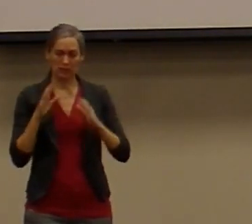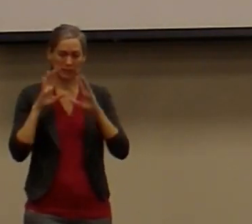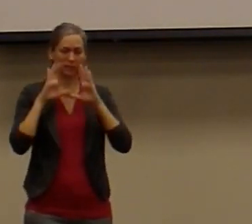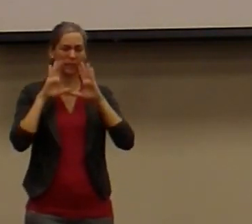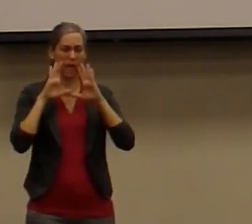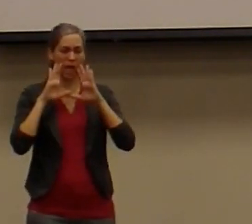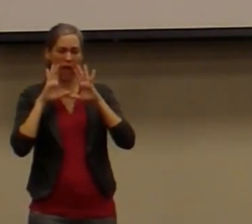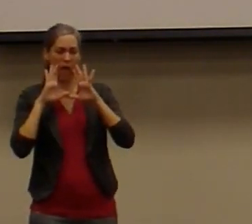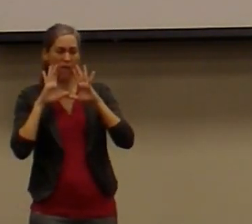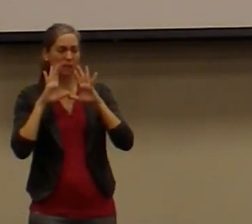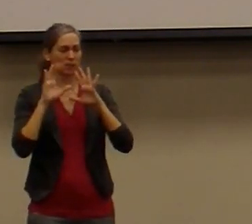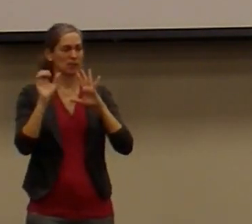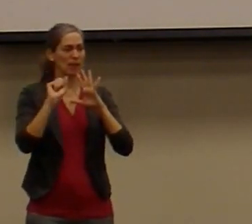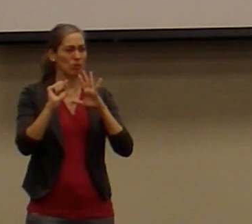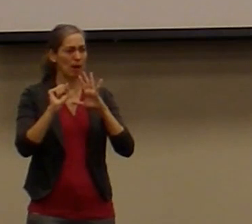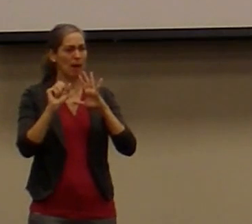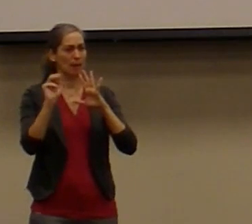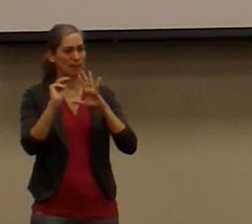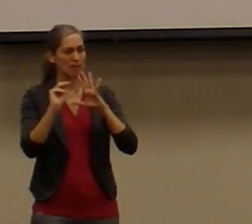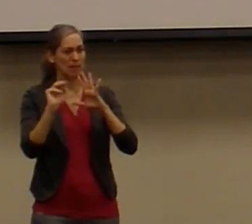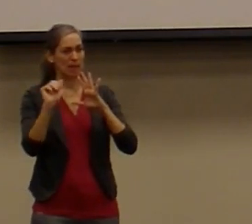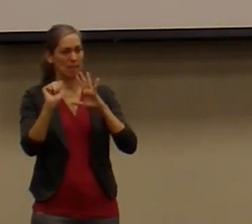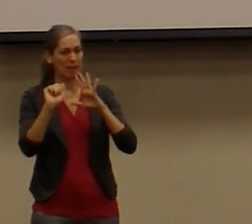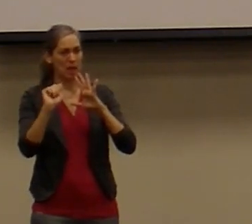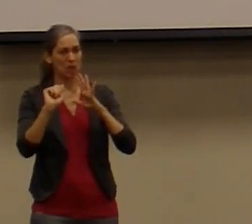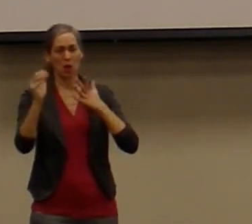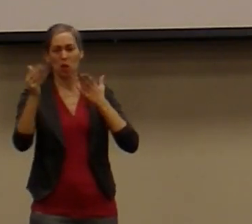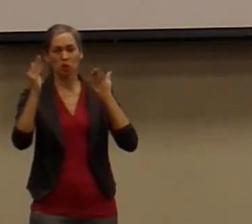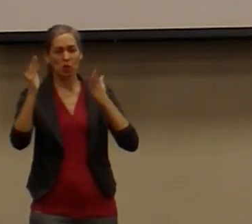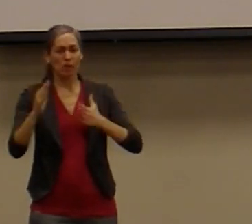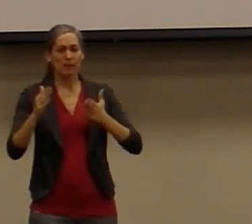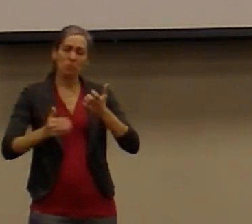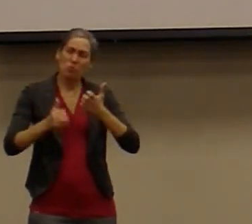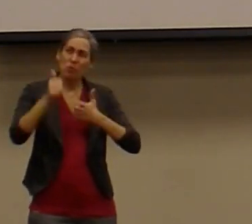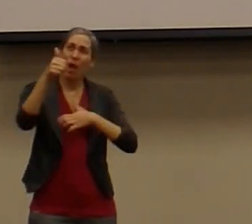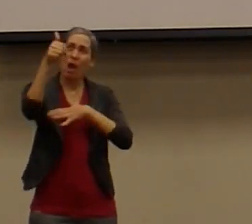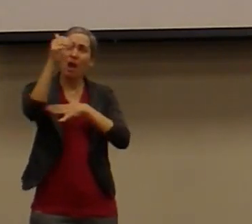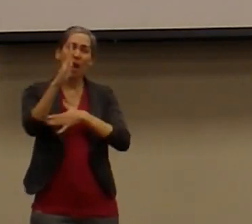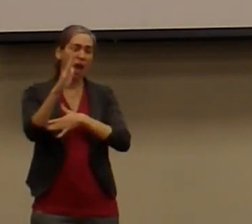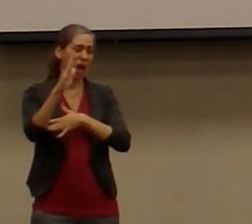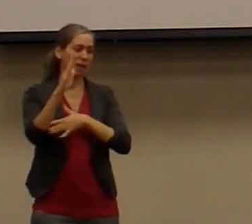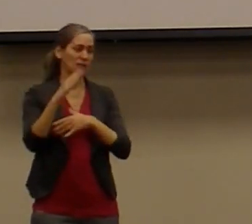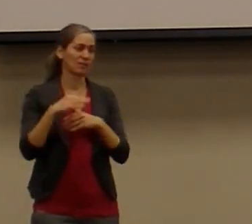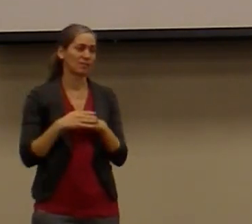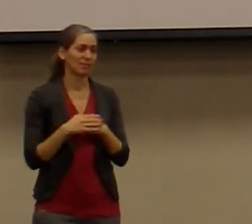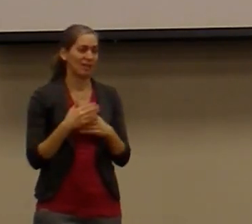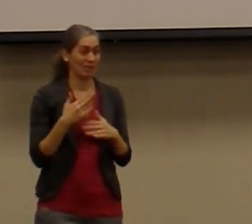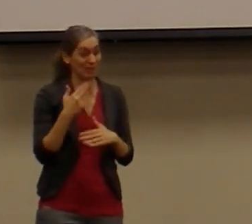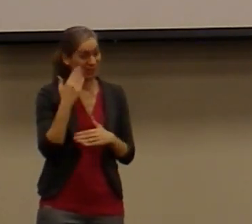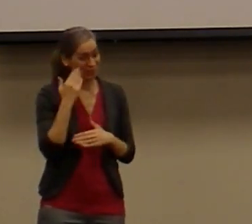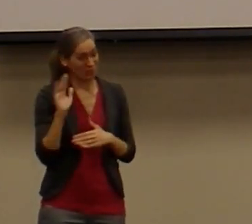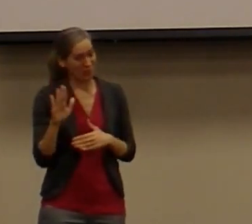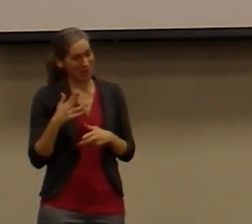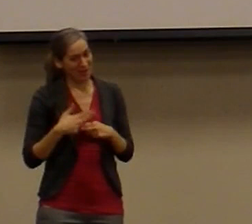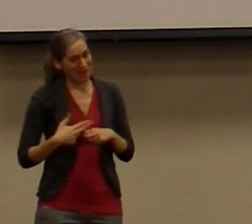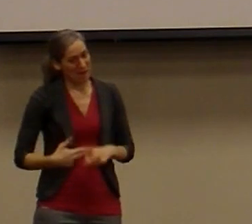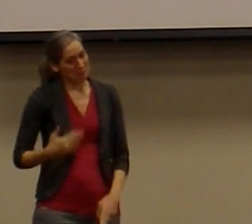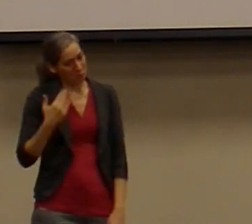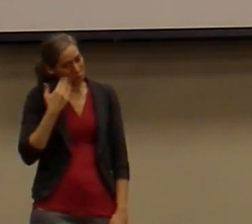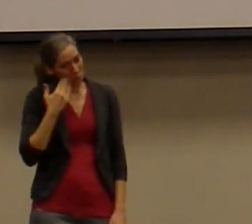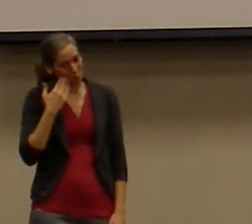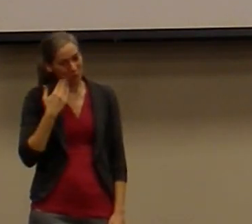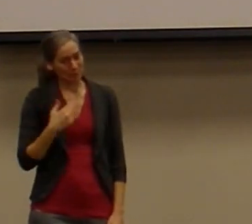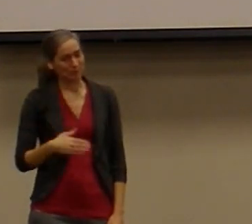shouted, "Shadrach, Meshach, and Abednego, servants of the Most High God." He already knew who they worshipped even before this